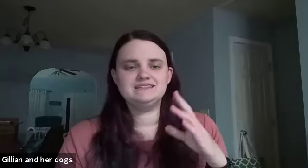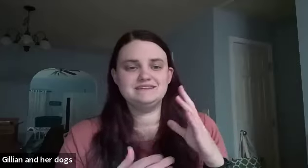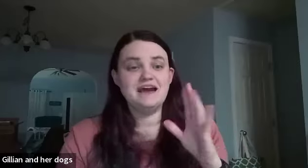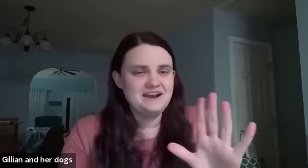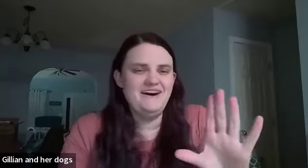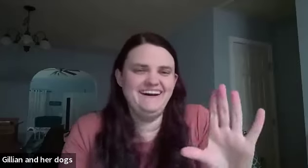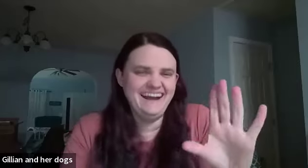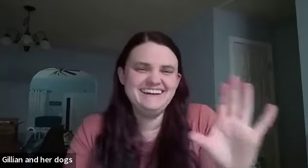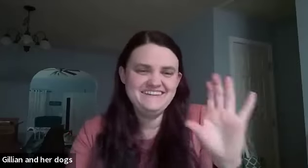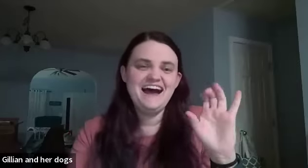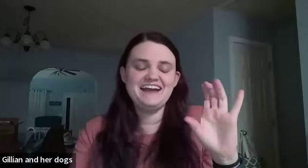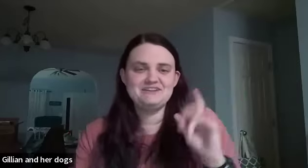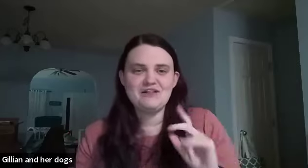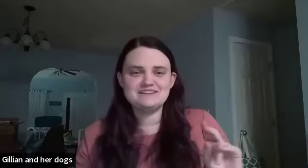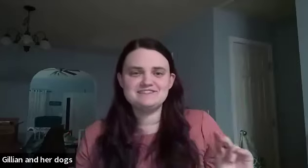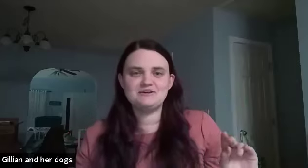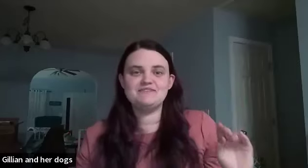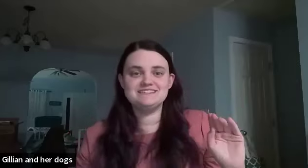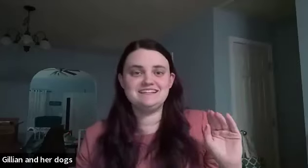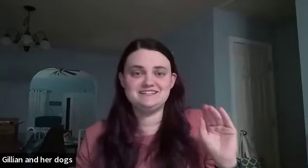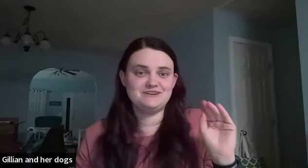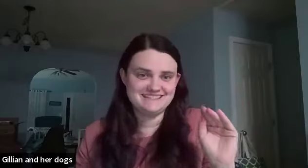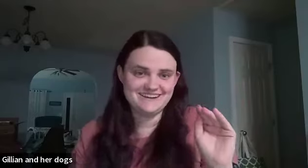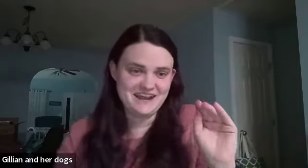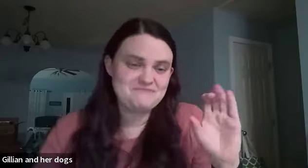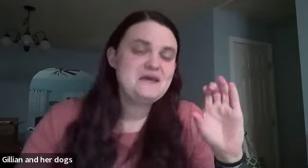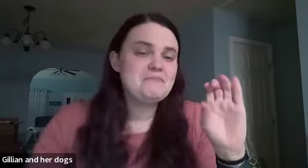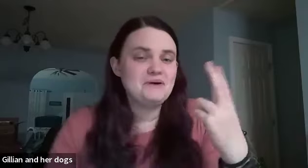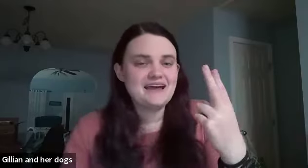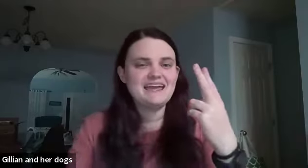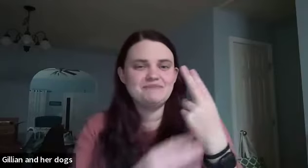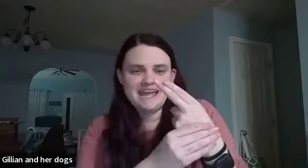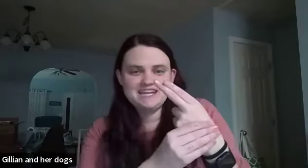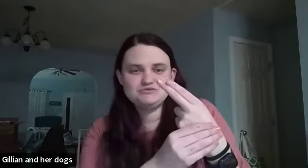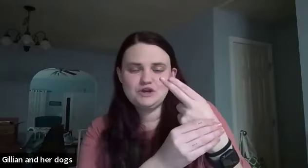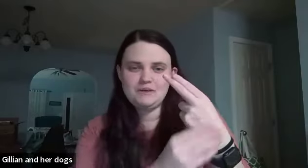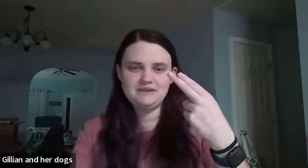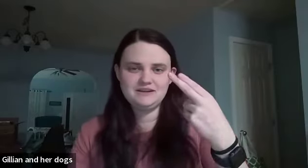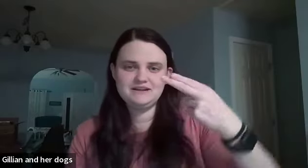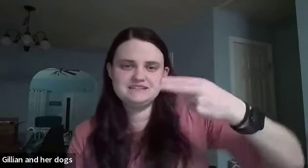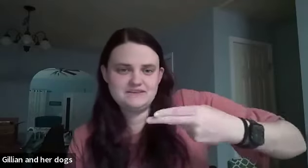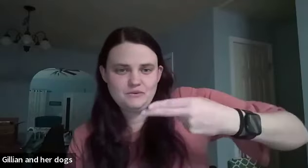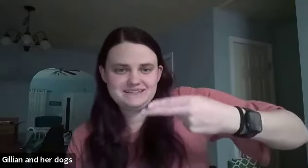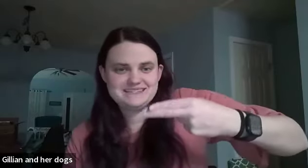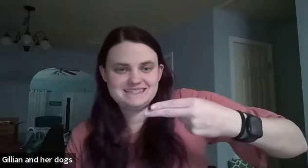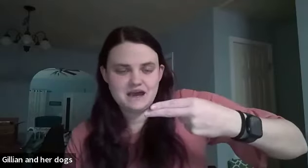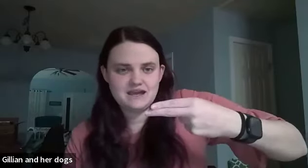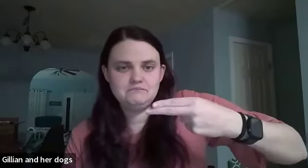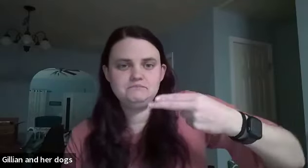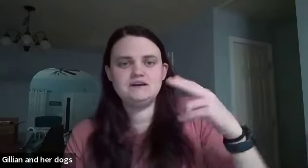it's I know. Y'all are all sitting there going, this lady is crazy right now. But my H will go up here instead of going to the side